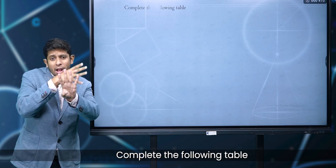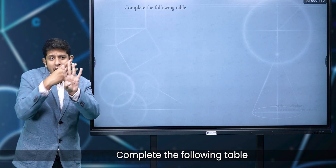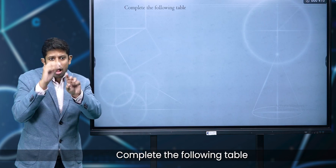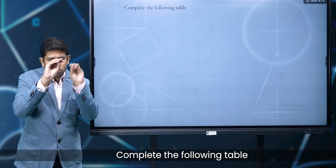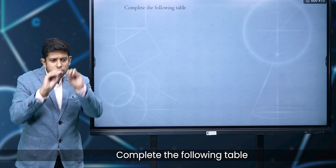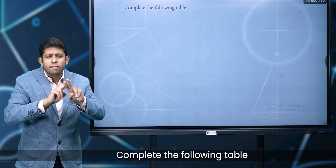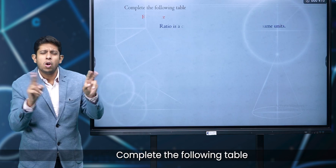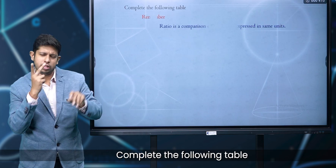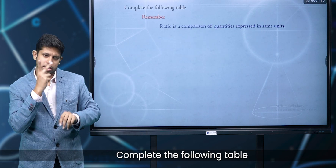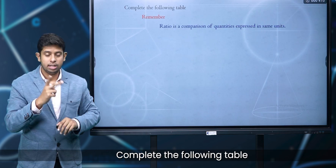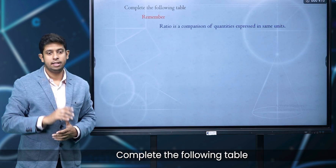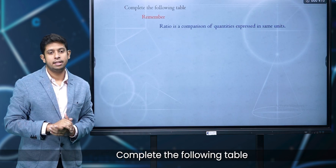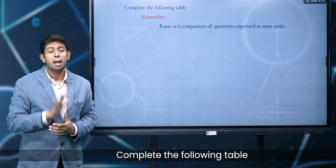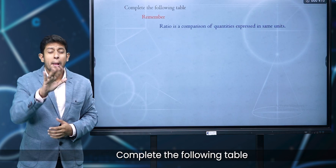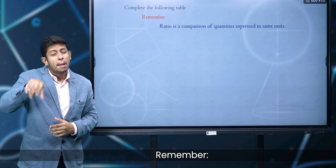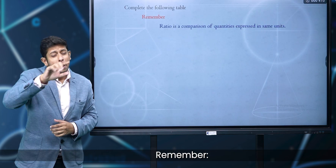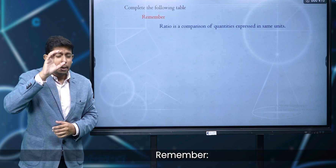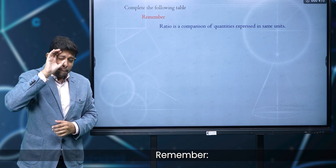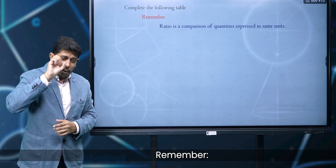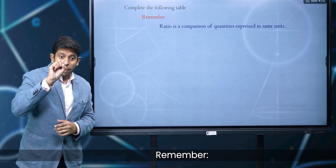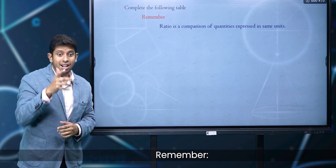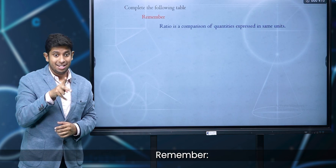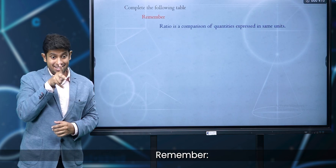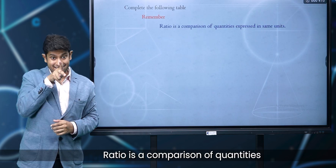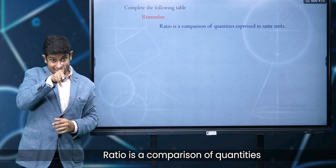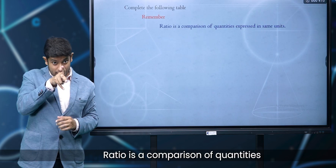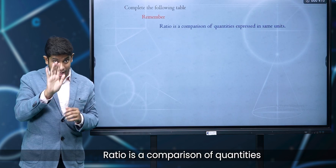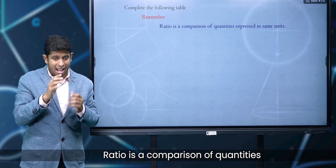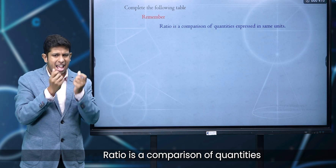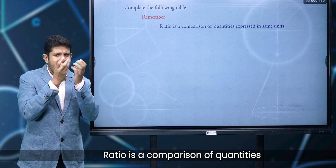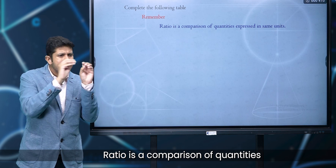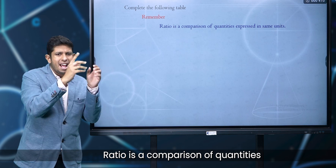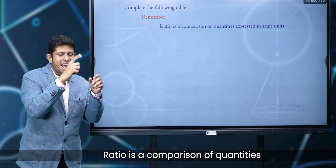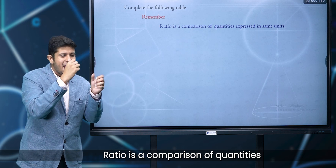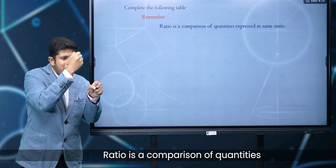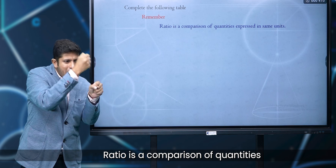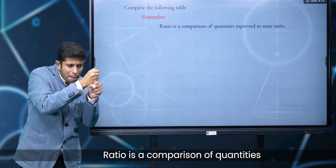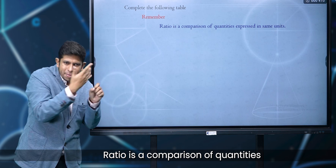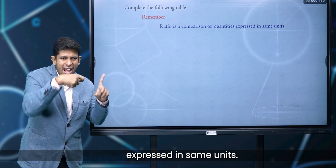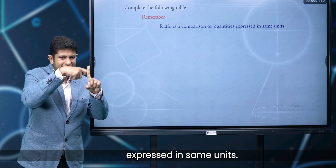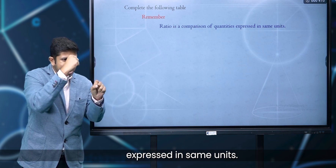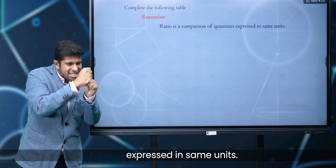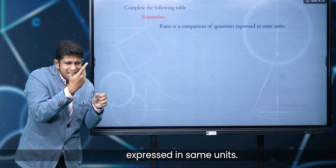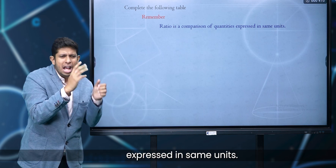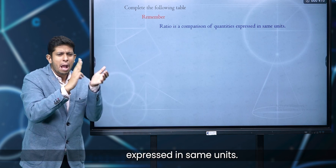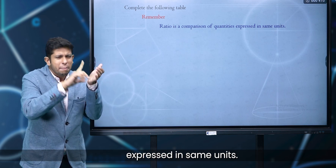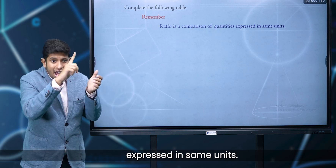Complete the following table. Remember, ratio is a comparison of quantities expressed in same